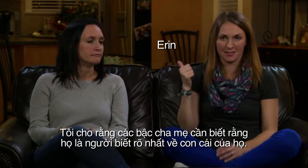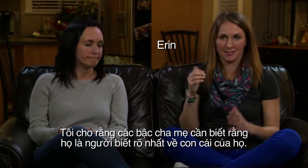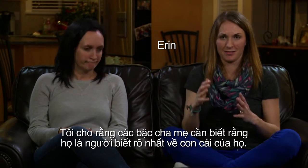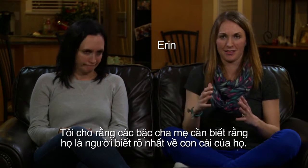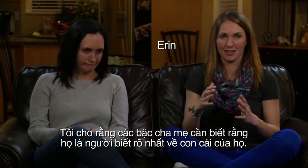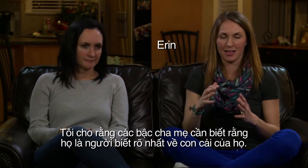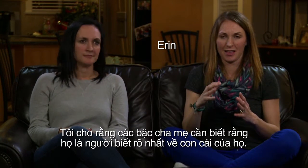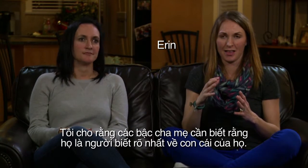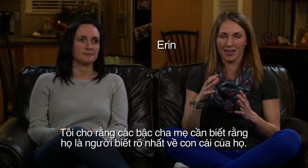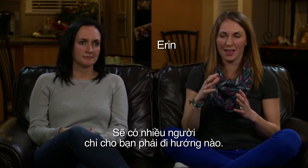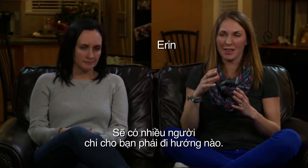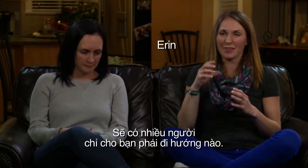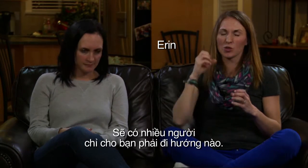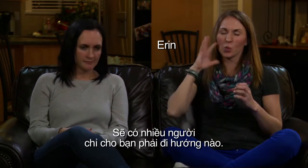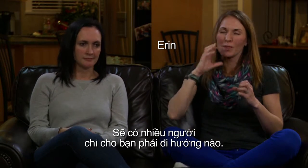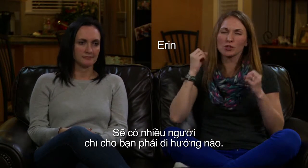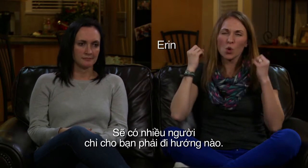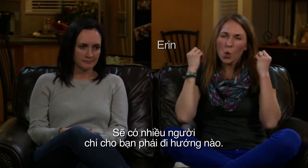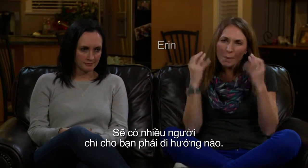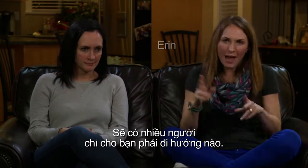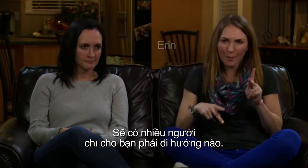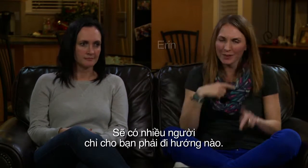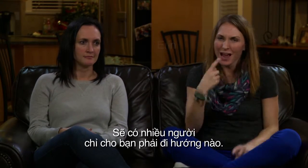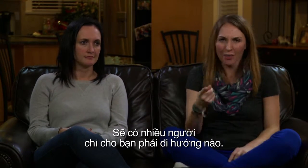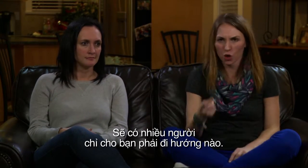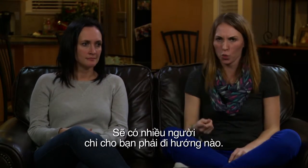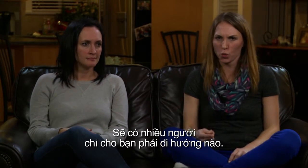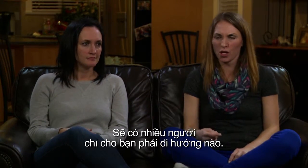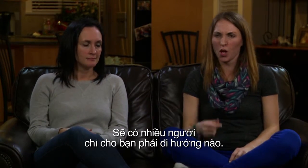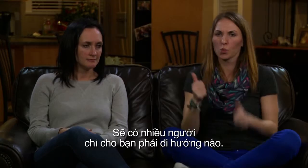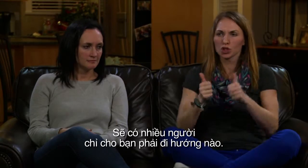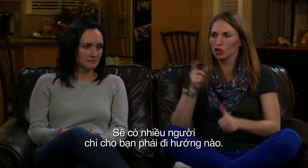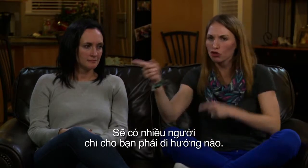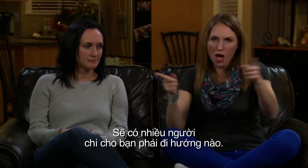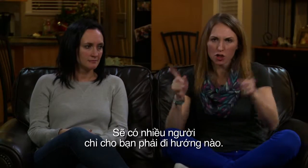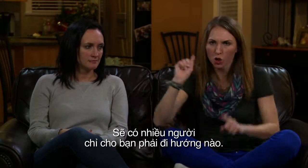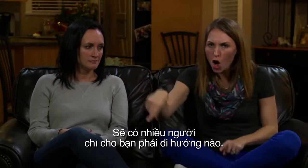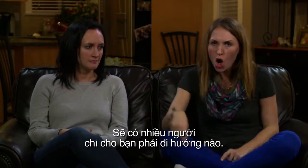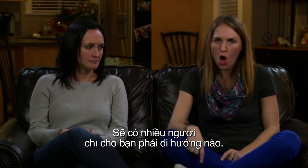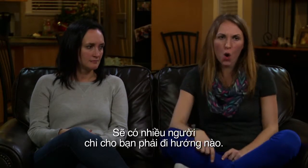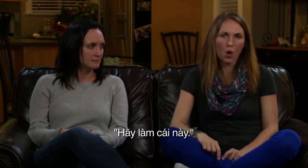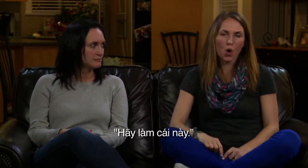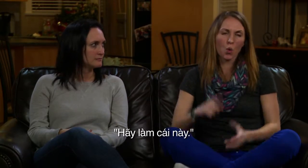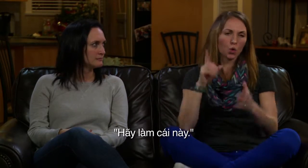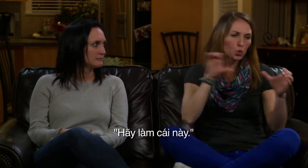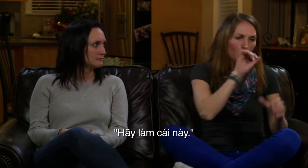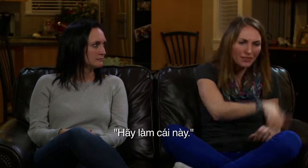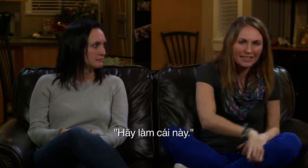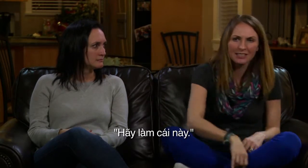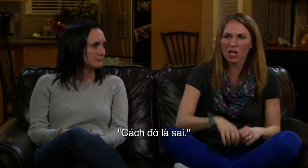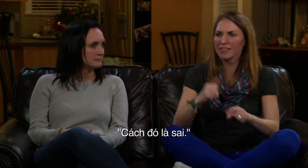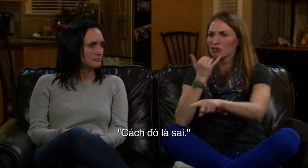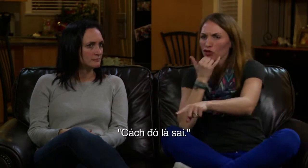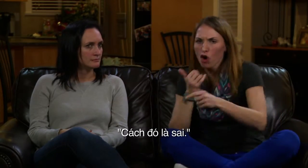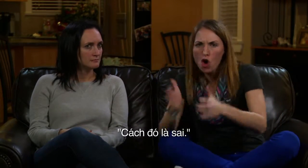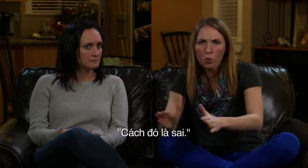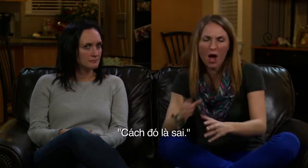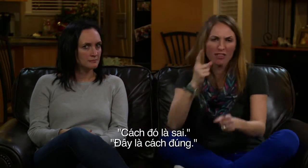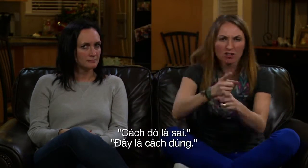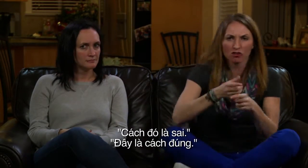best. There'll be so many people telling you which direction to go. Do this. That's the wrong way. This